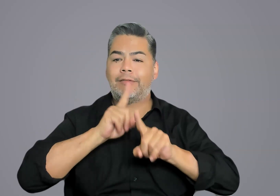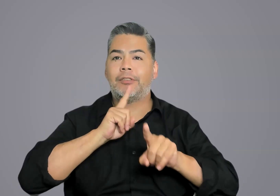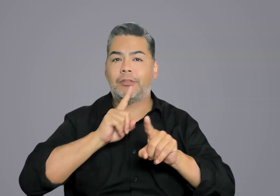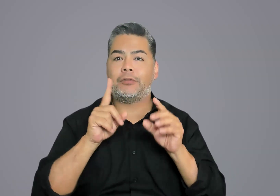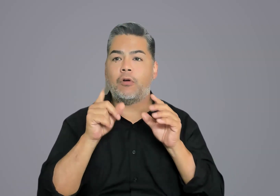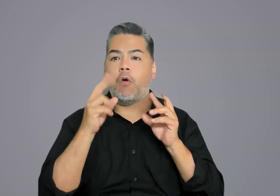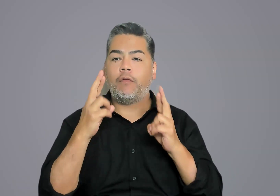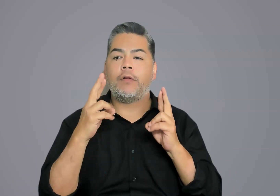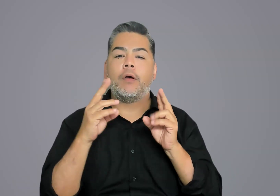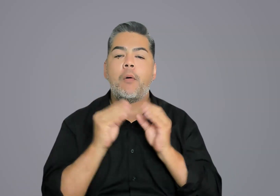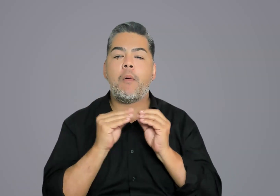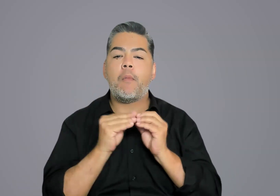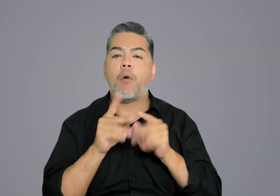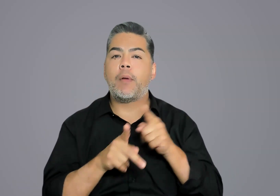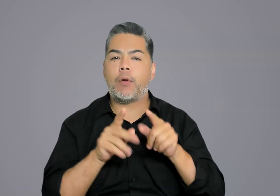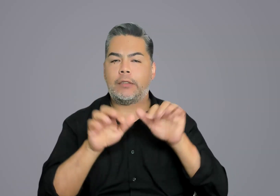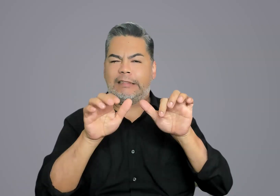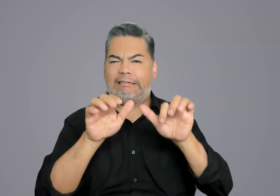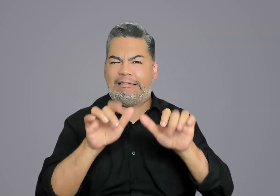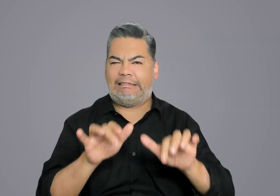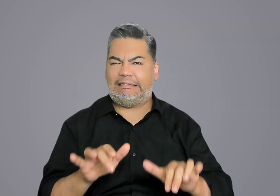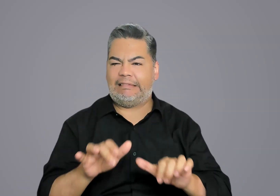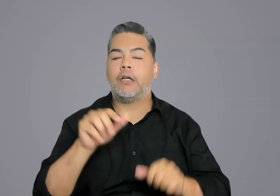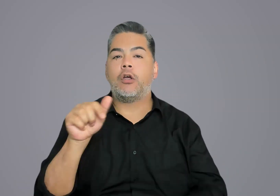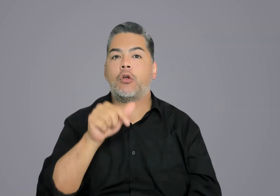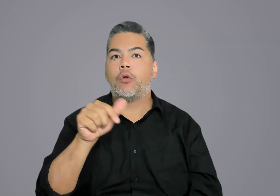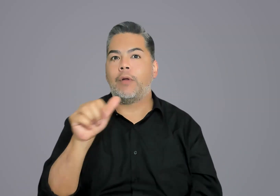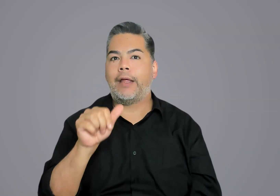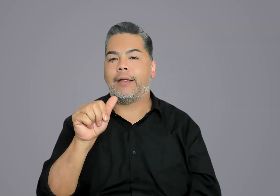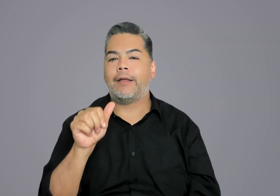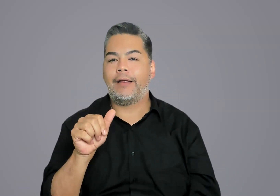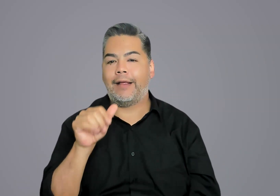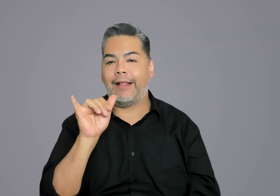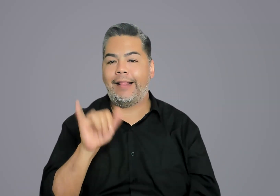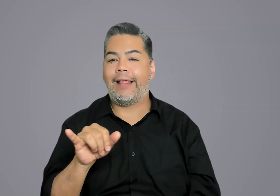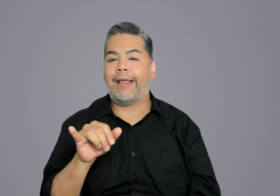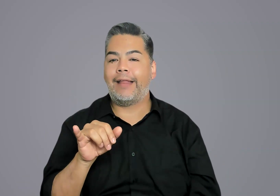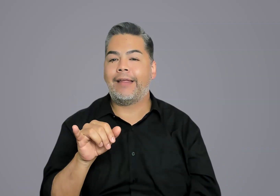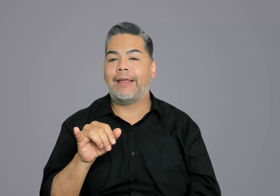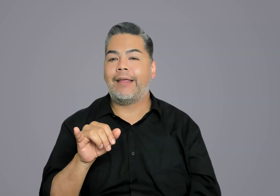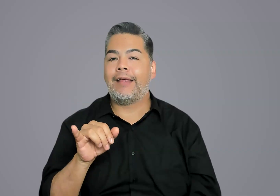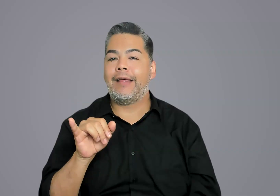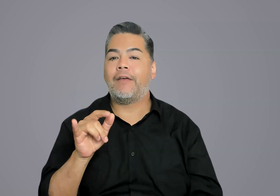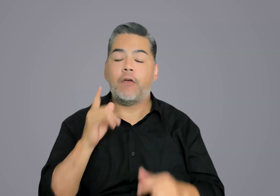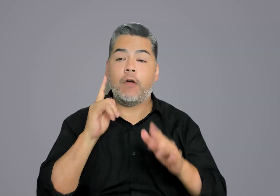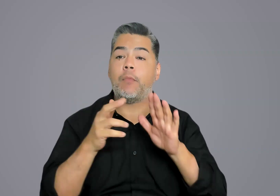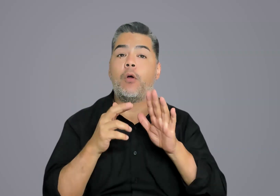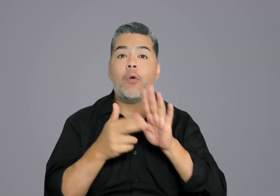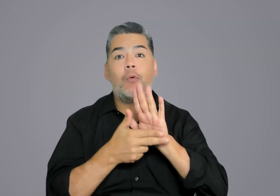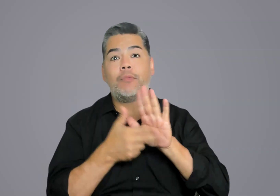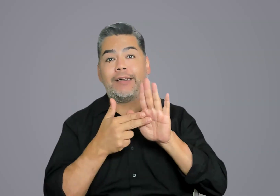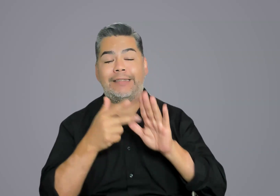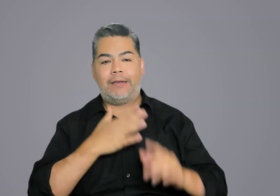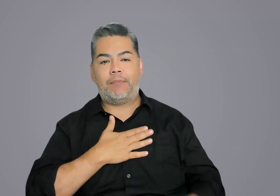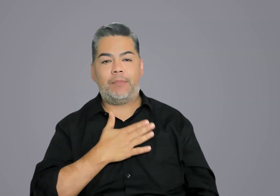folks can enter some questions in the chat. I can say just from reputations and from personal